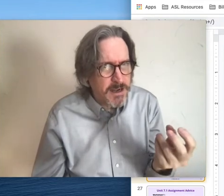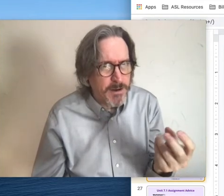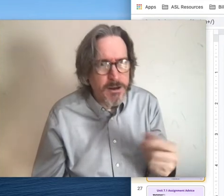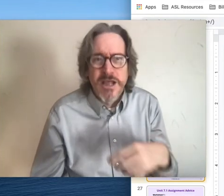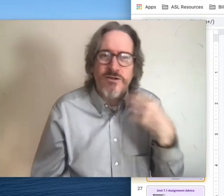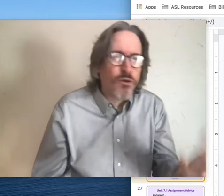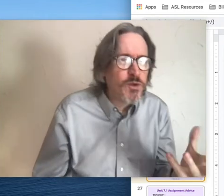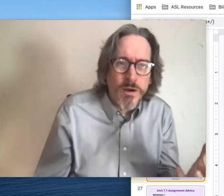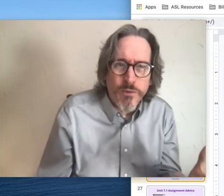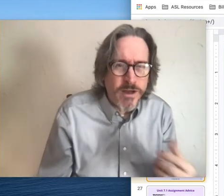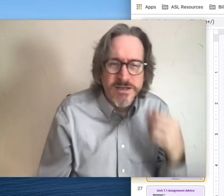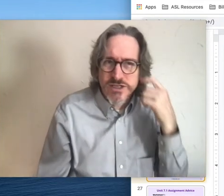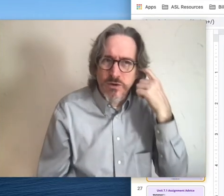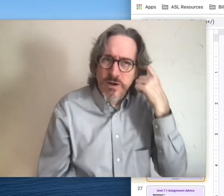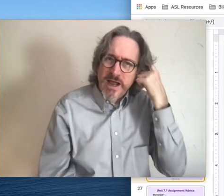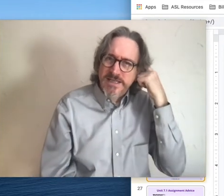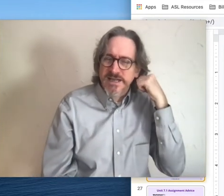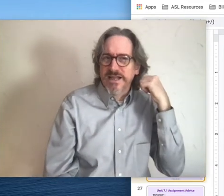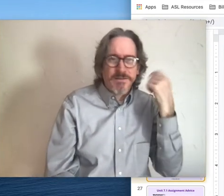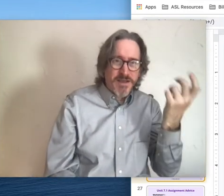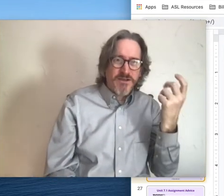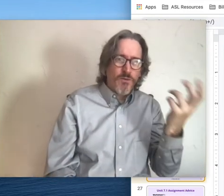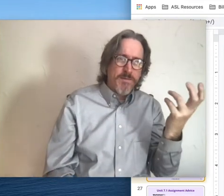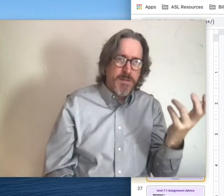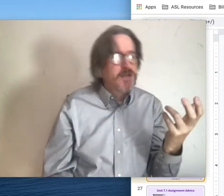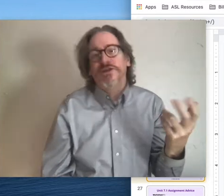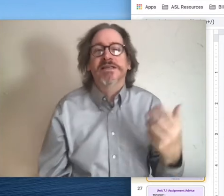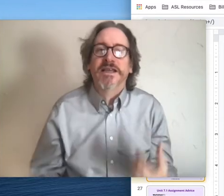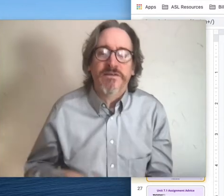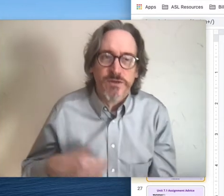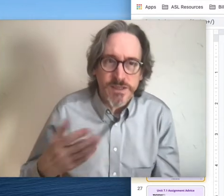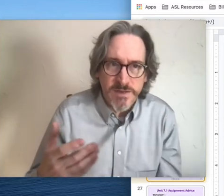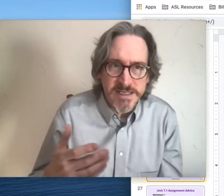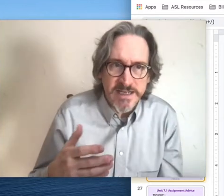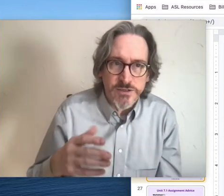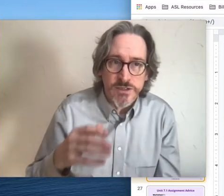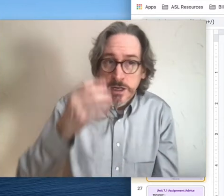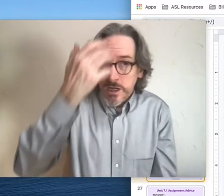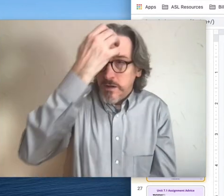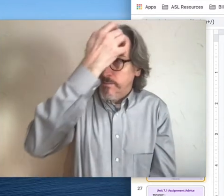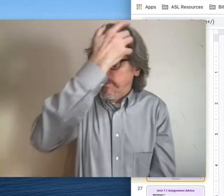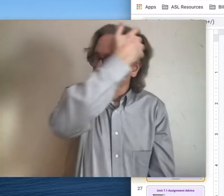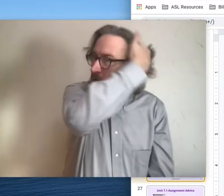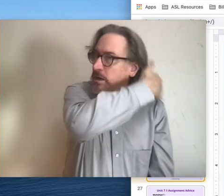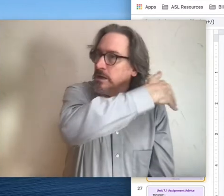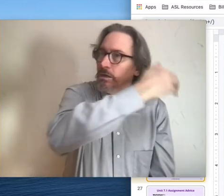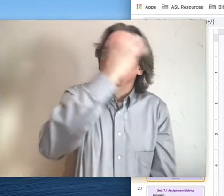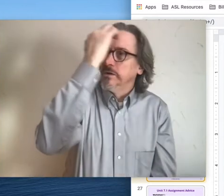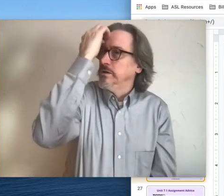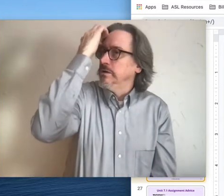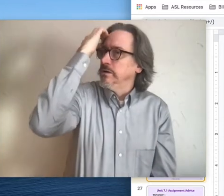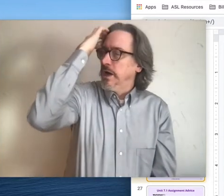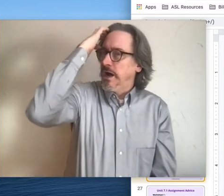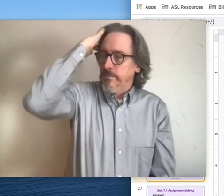pick up on. They're only 1 point, so it's not like I'm giving away much as I give you some of these answers. But